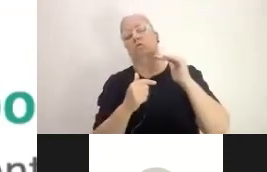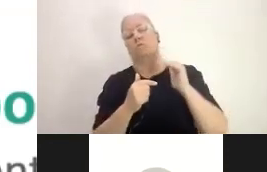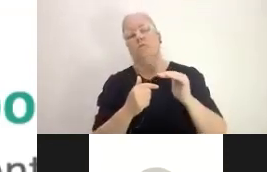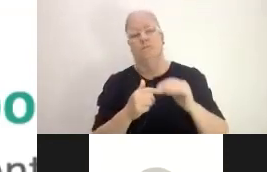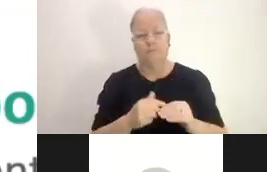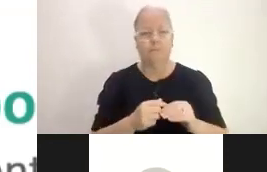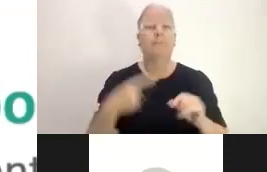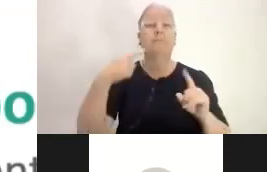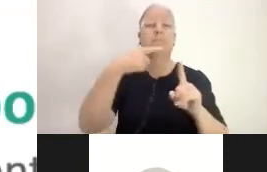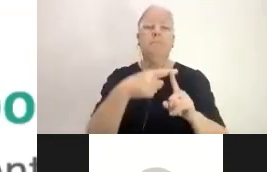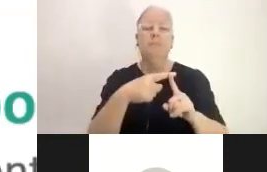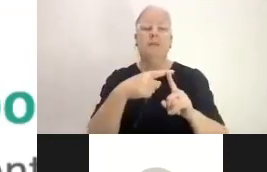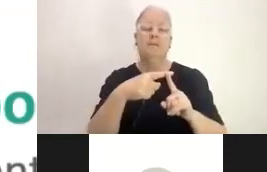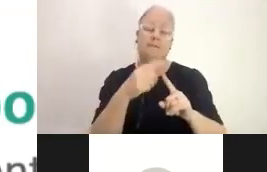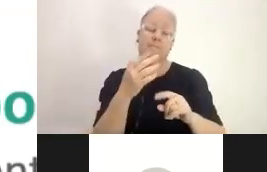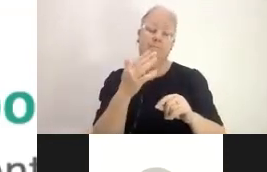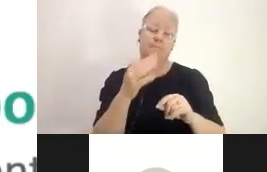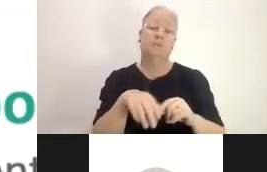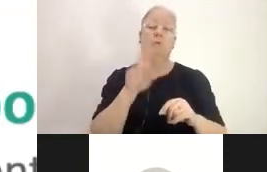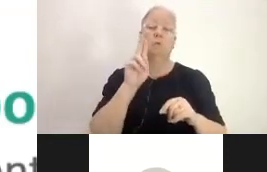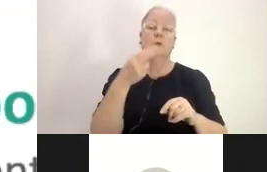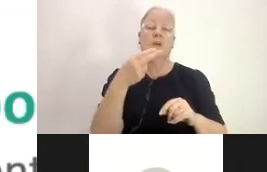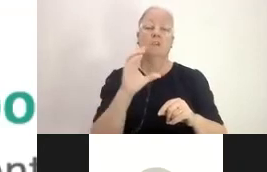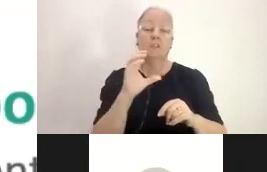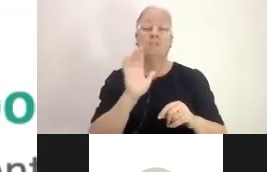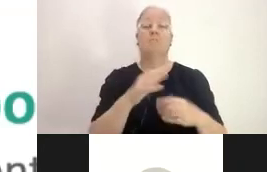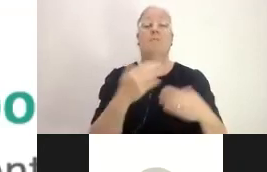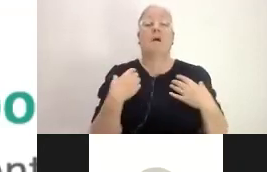at UHC and health emergencies,